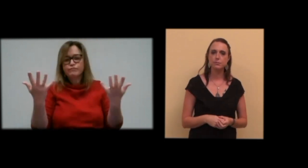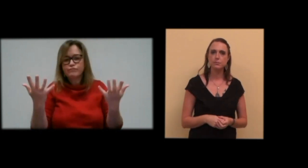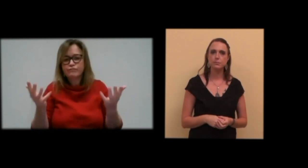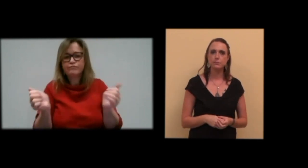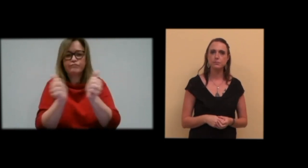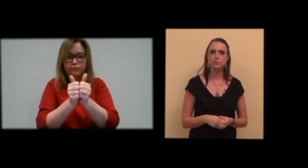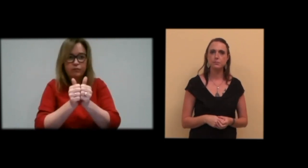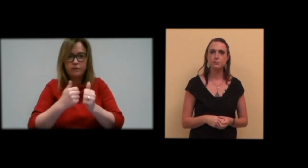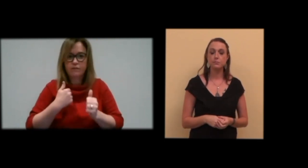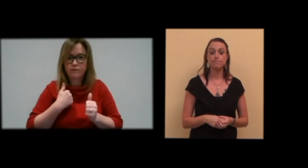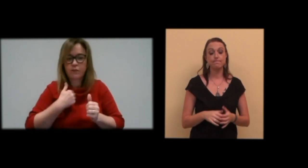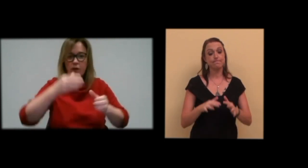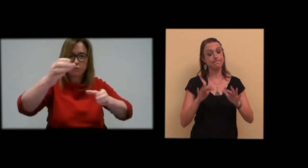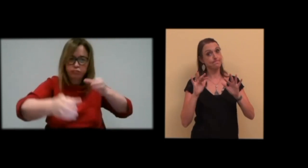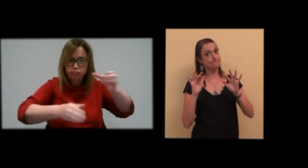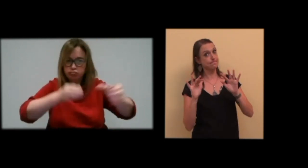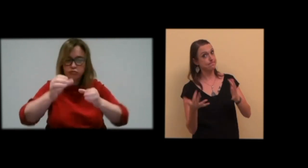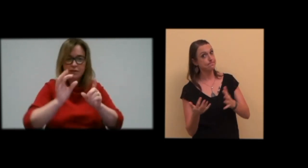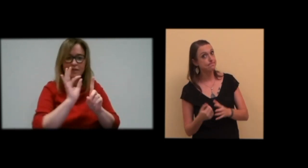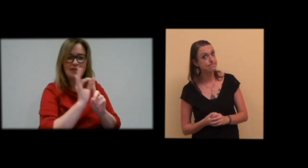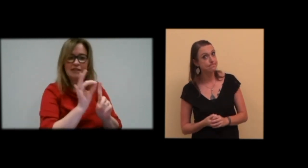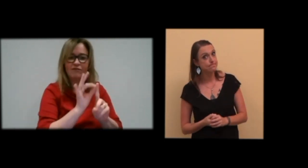to compare it if I found any.